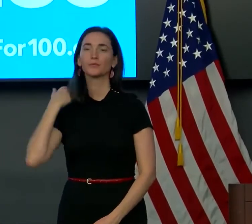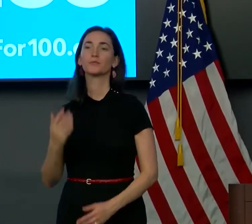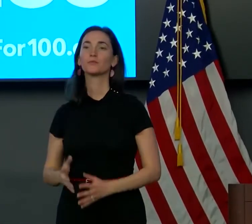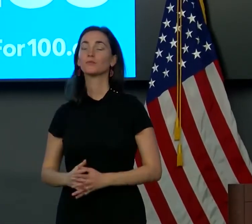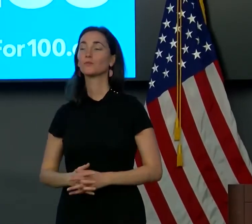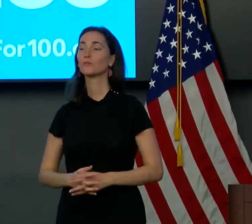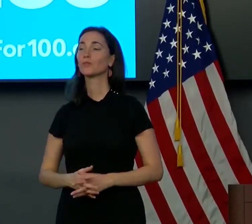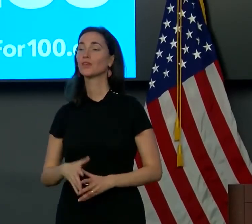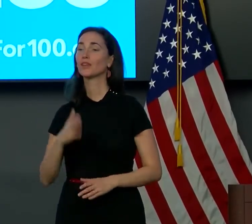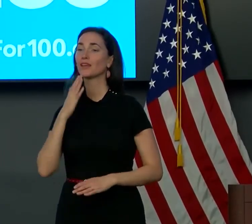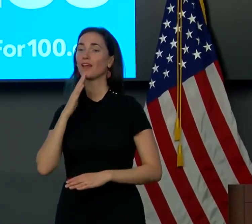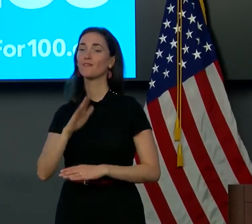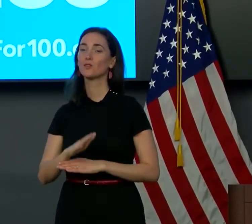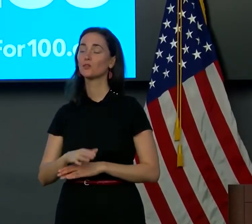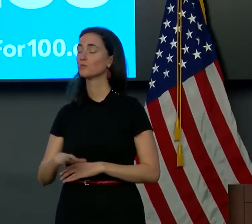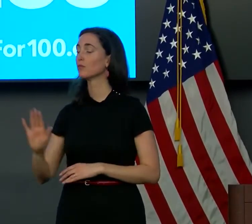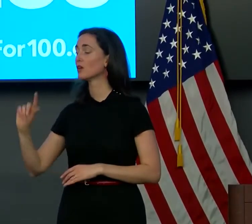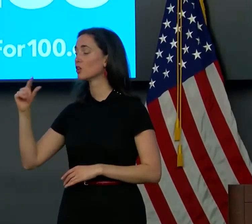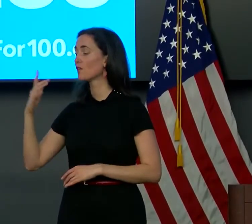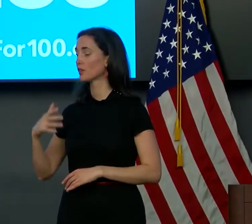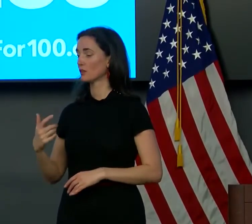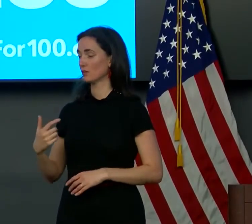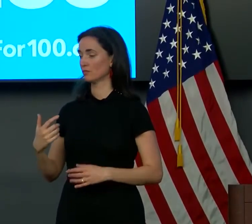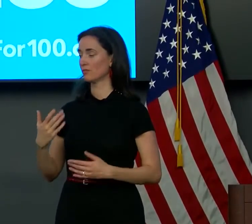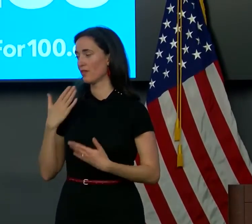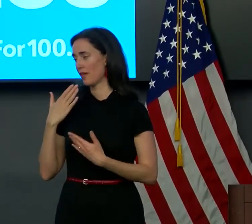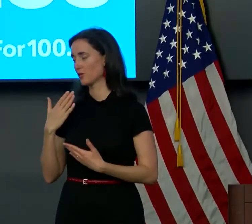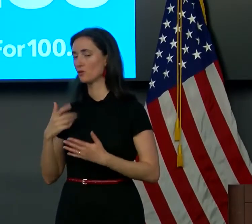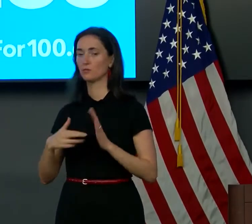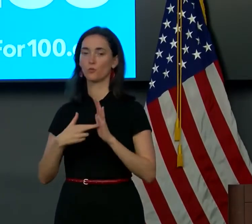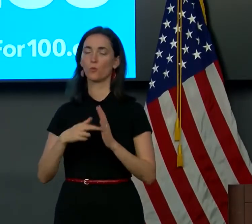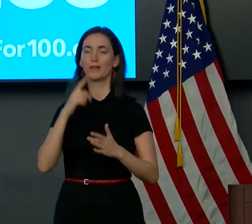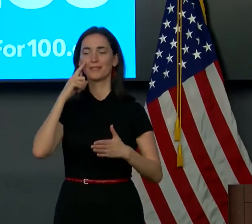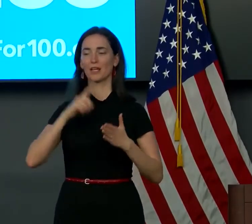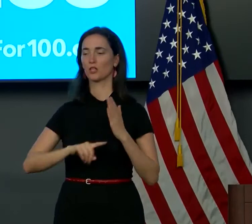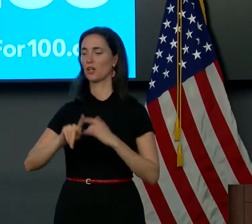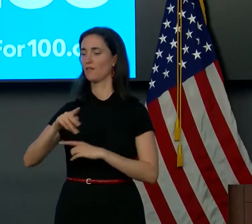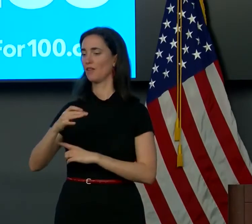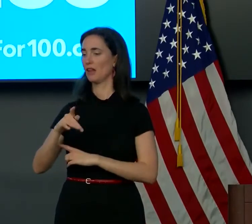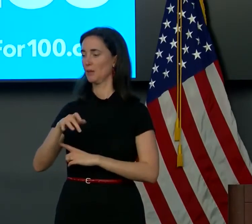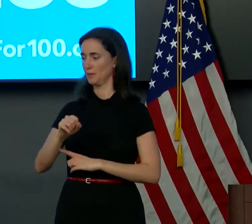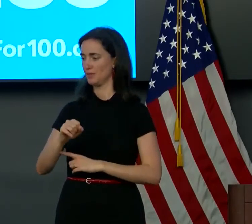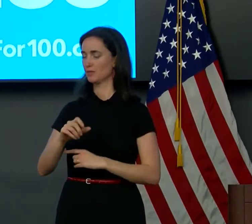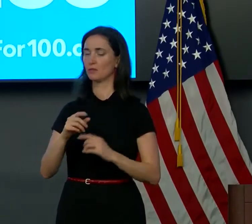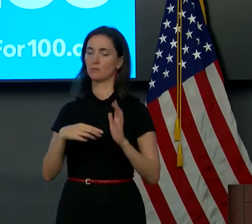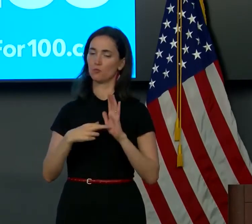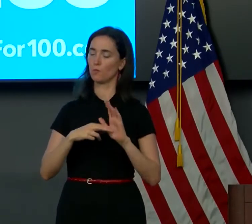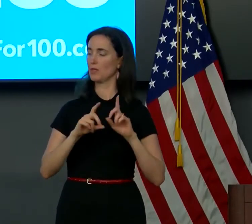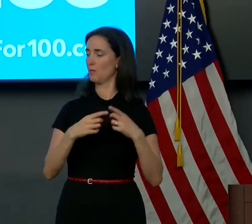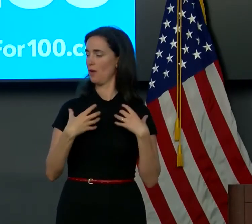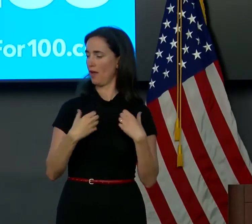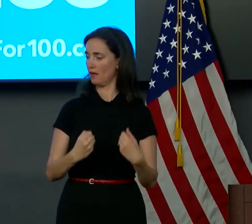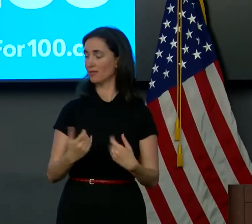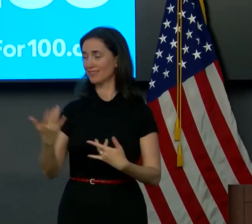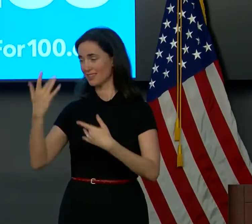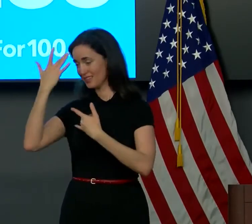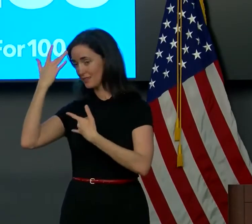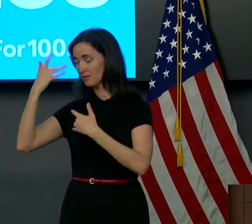Good afternoon. Thank you, Governor. On behalf of Secretary Phillips and the Department of Health, we thank you again for your leadership throughout this